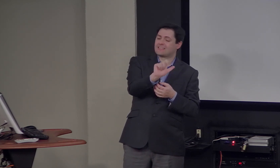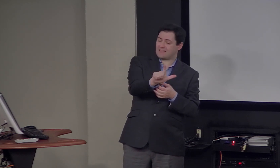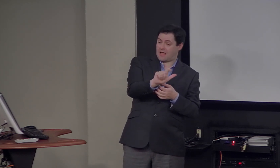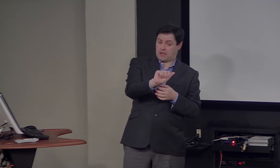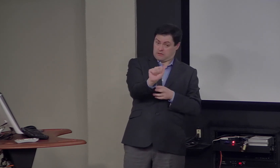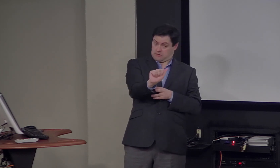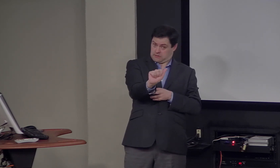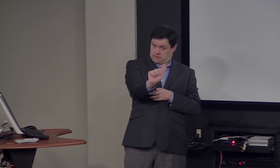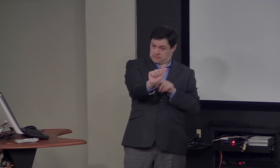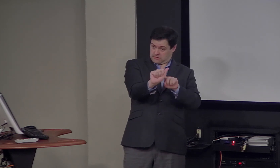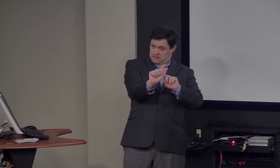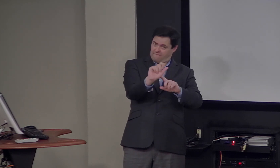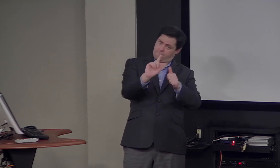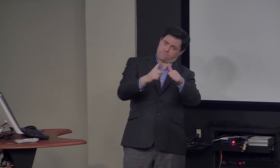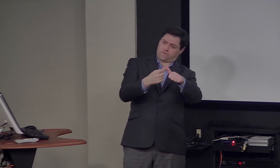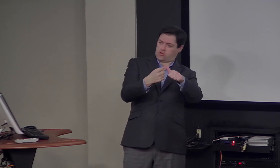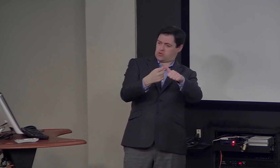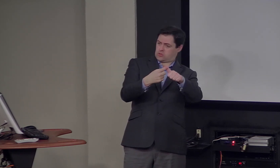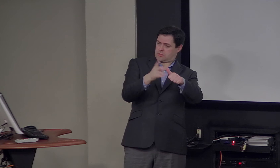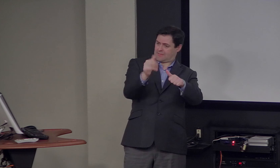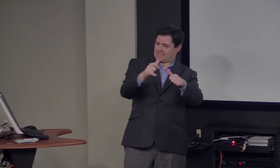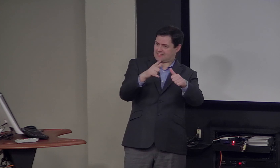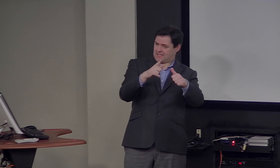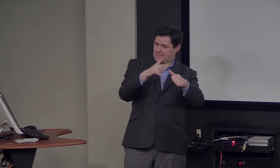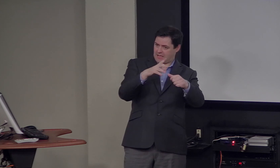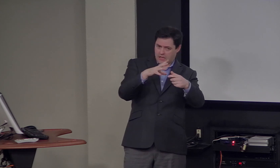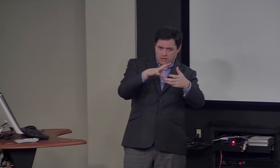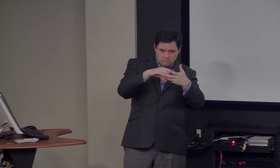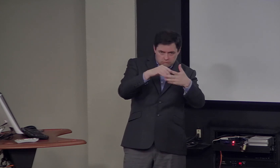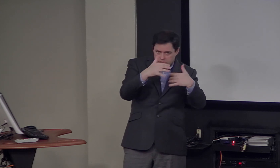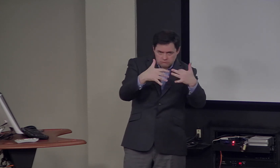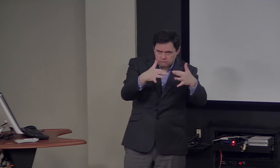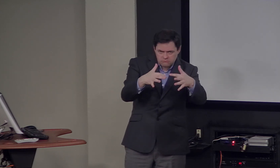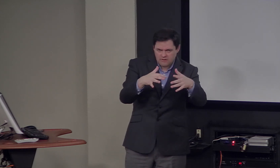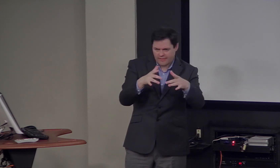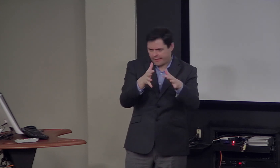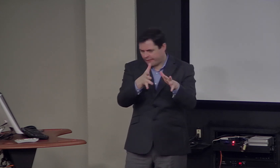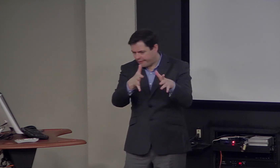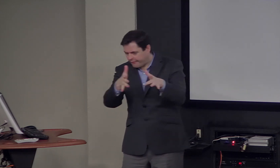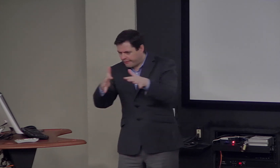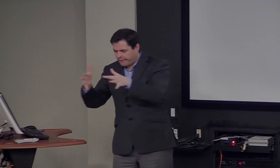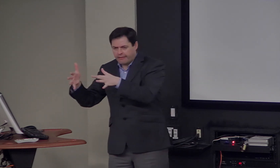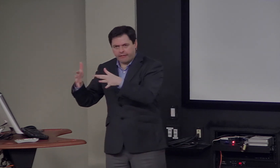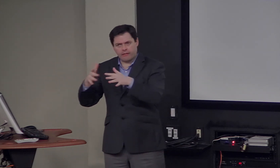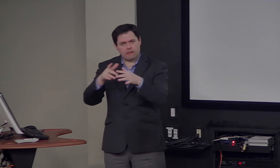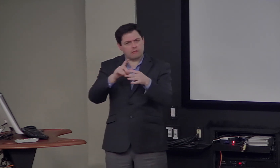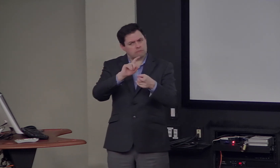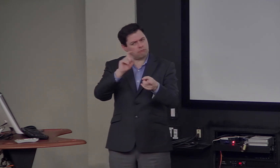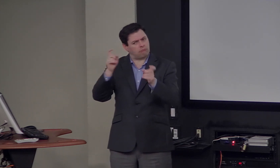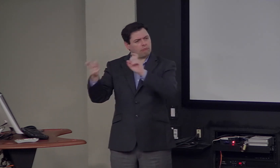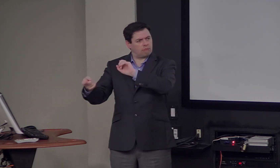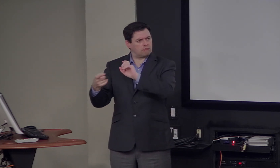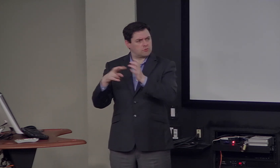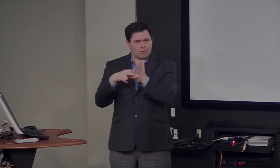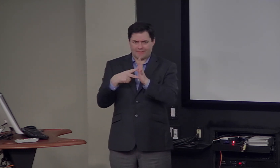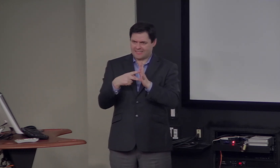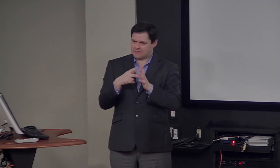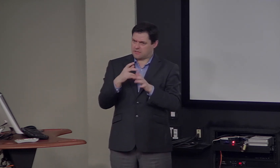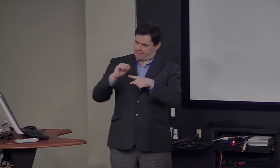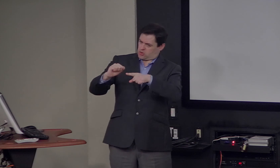and their BSL A scores when they first came into their program, and then compare them as they progressed over time, we do